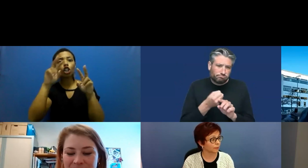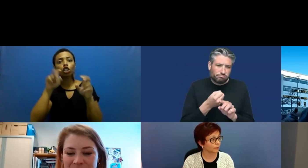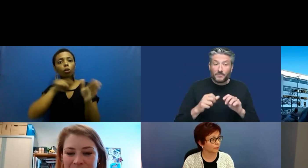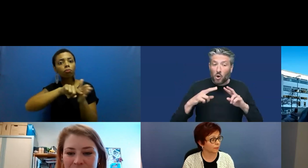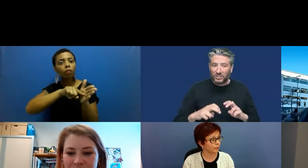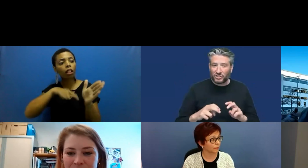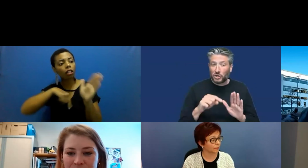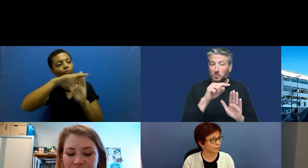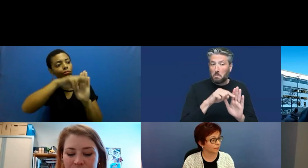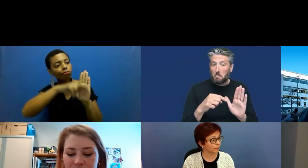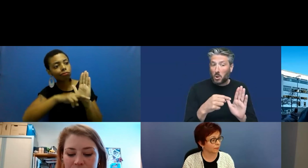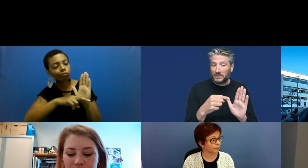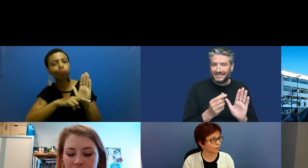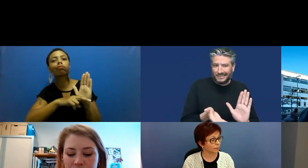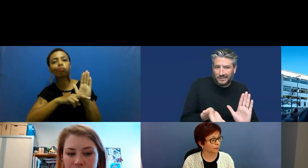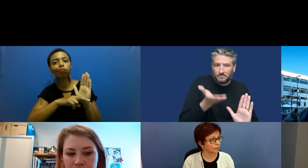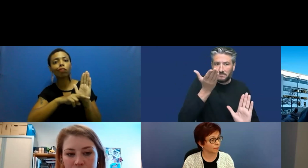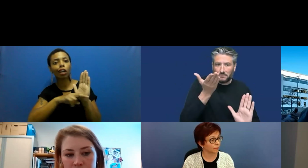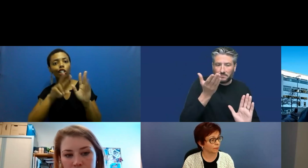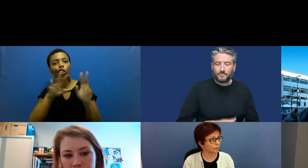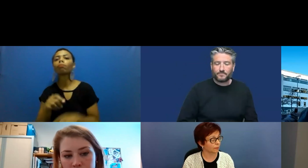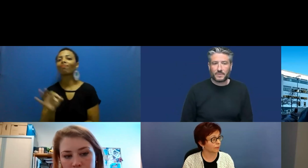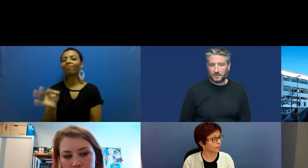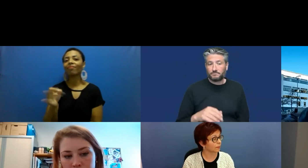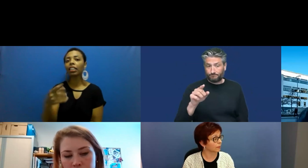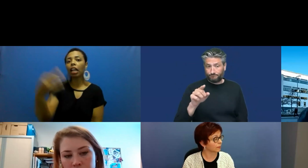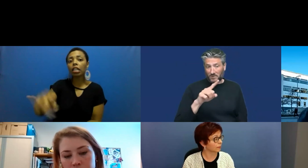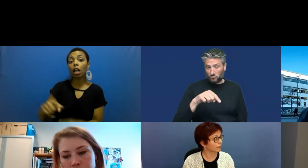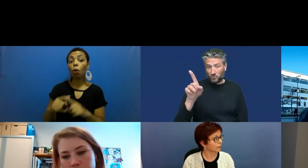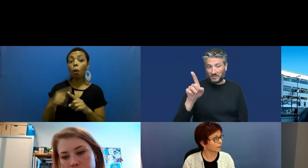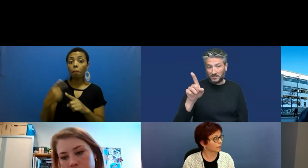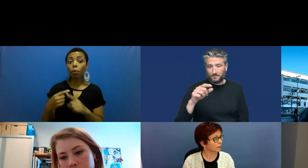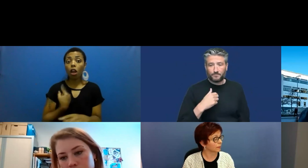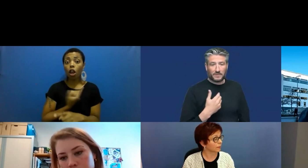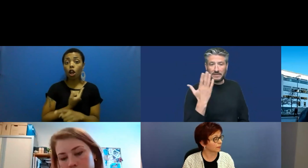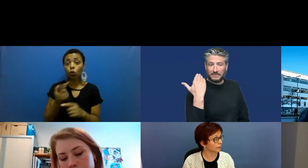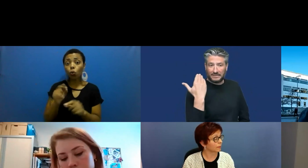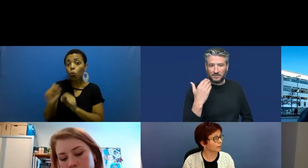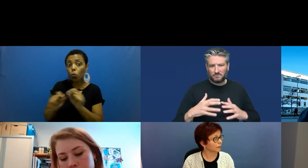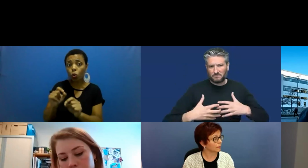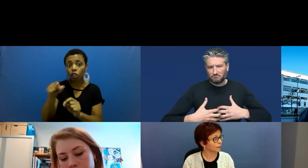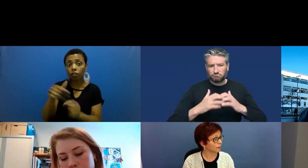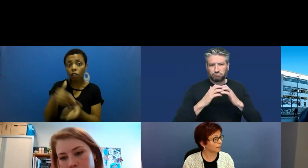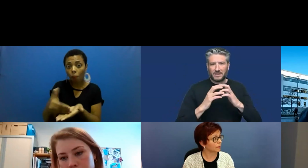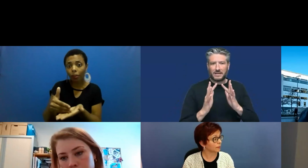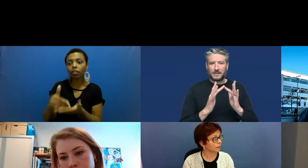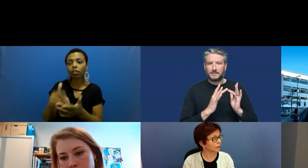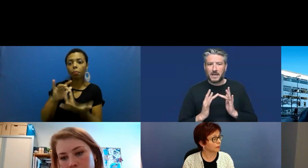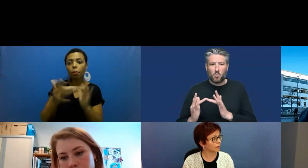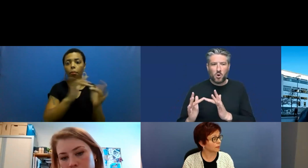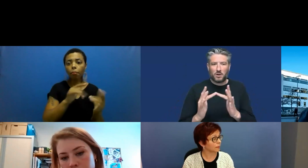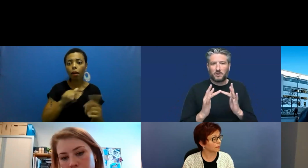you're correct. And that is one of the reasons why we just recently started a network at Deafblind